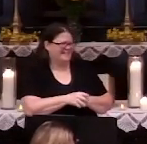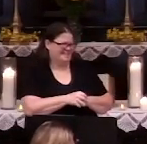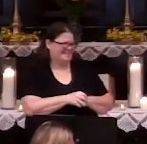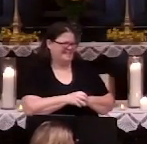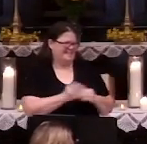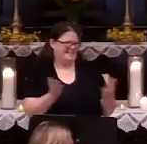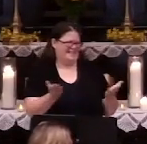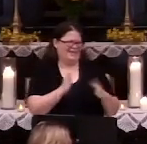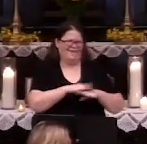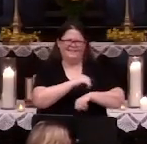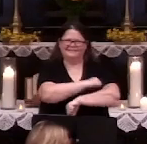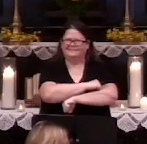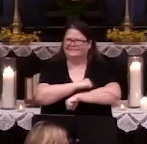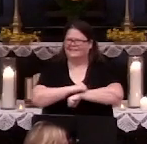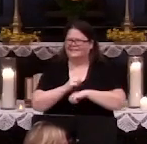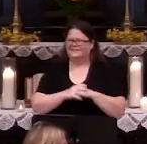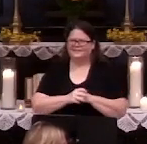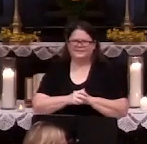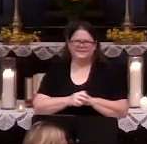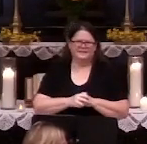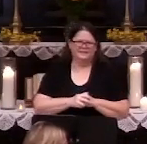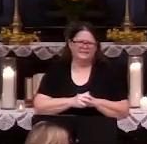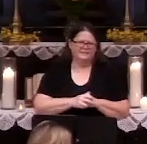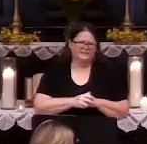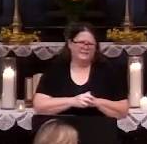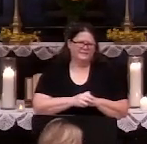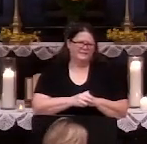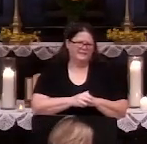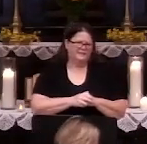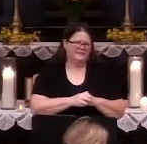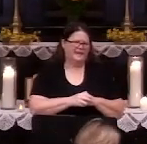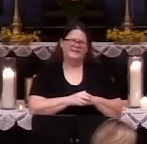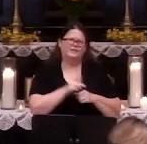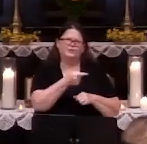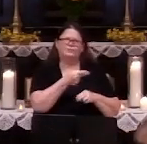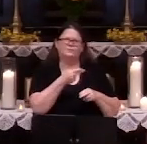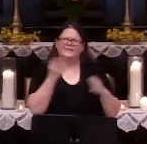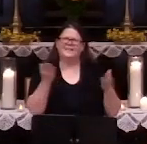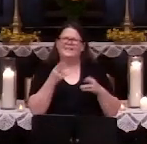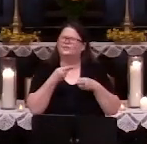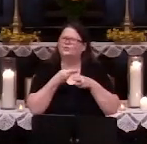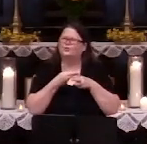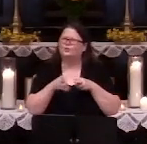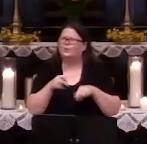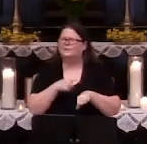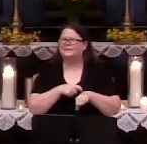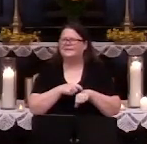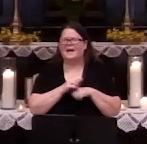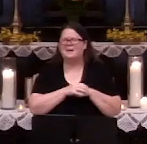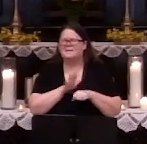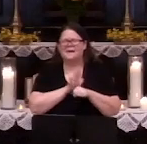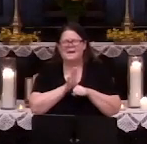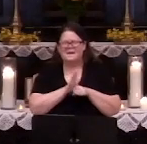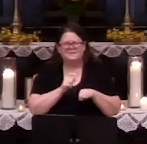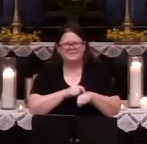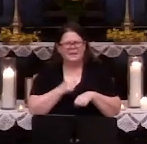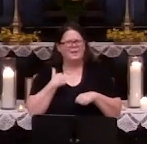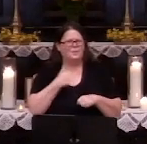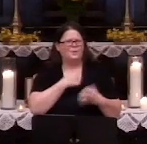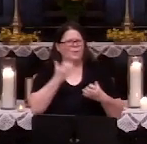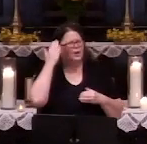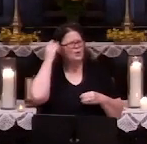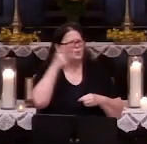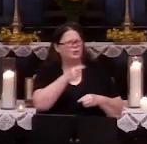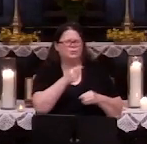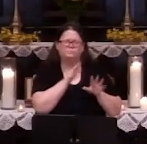right. But in this unexpected and much too short stay with us, we want you to know how much you